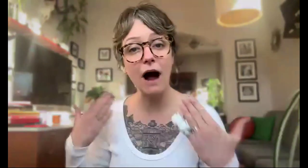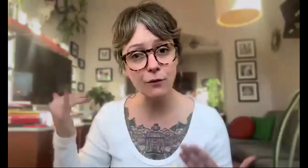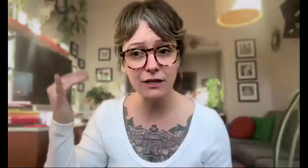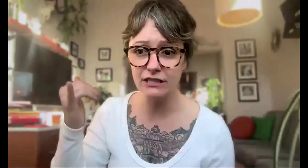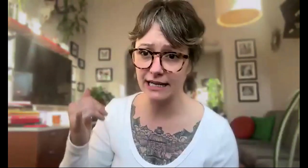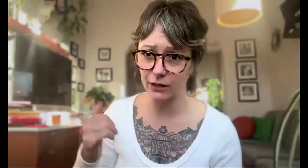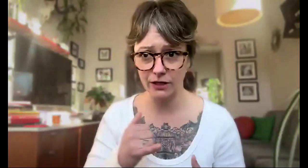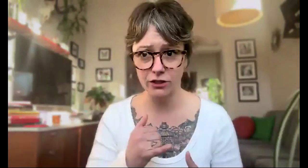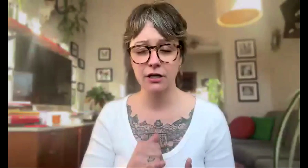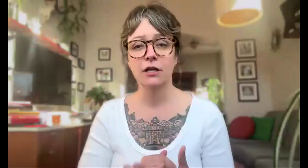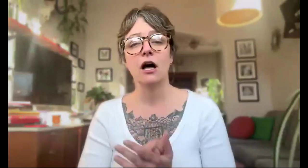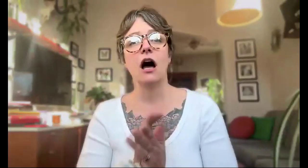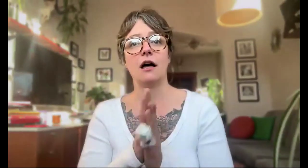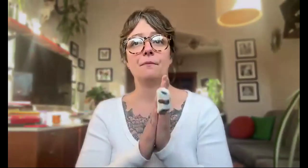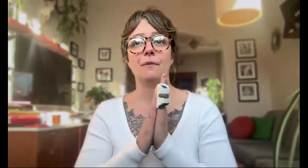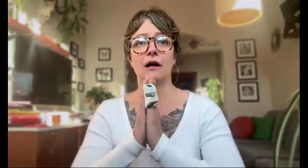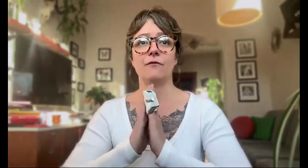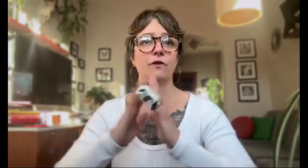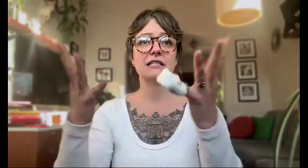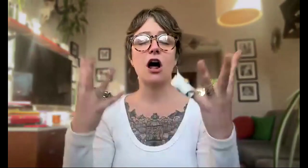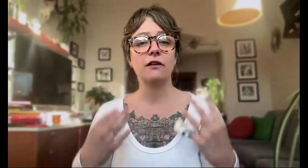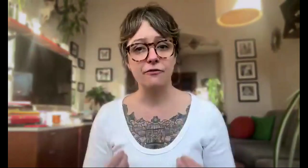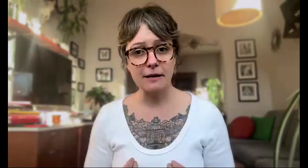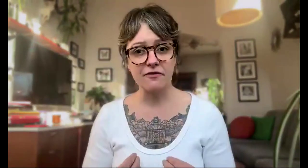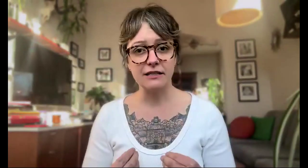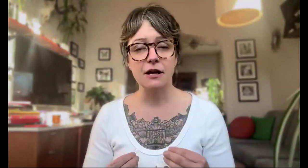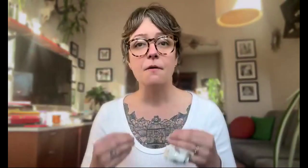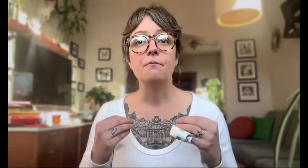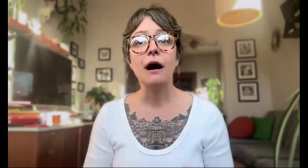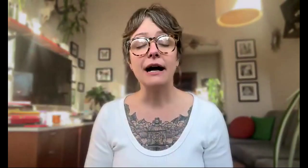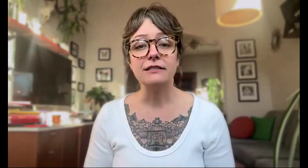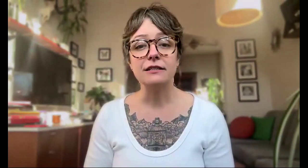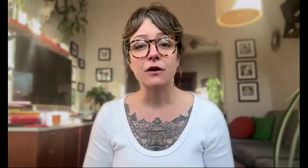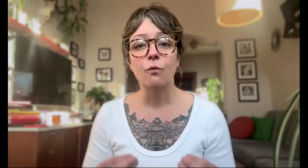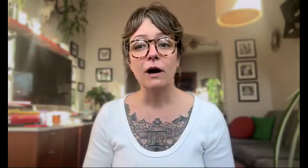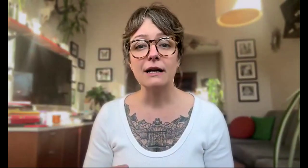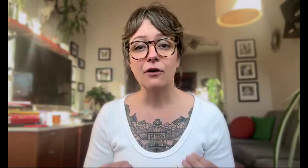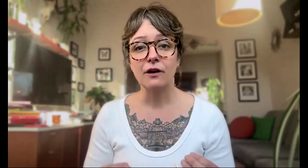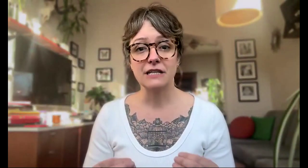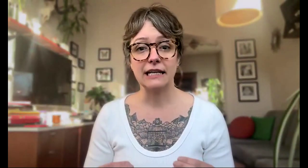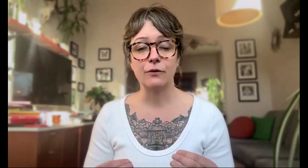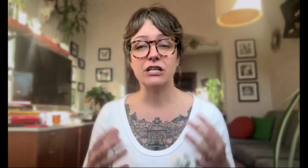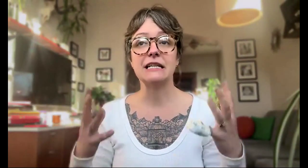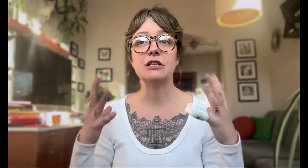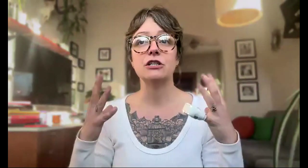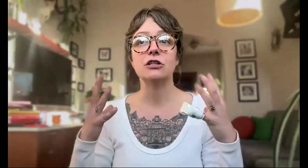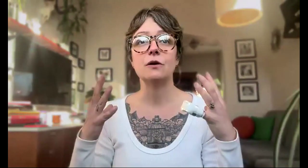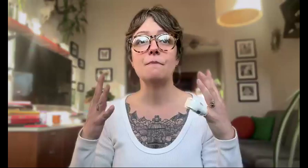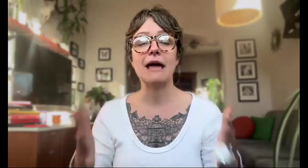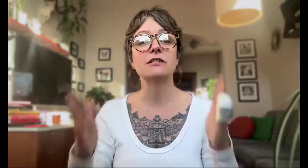why do we use sign language? Yes, all of the benefits, but one component of sign language is it